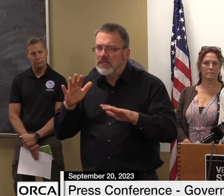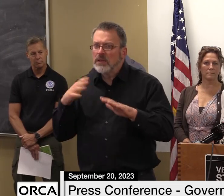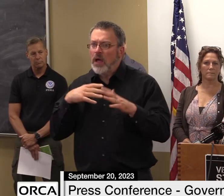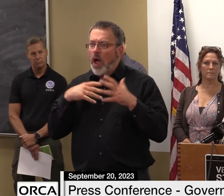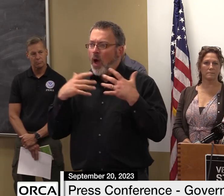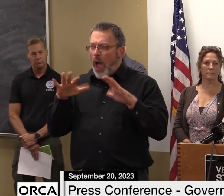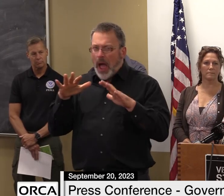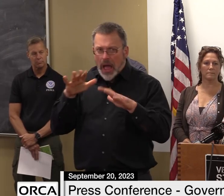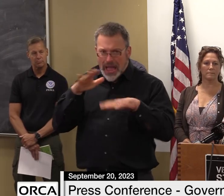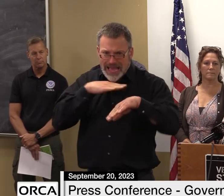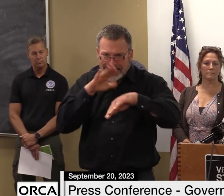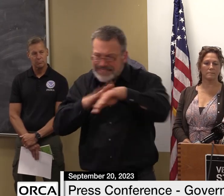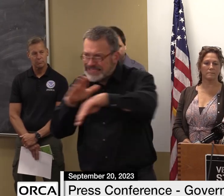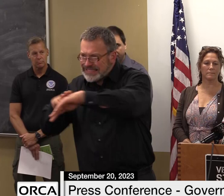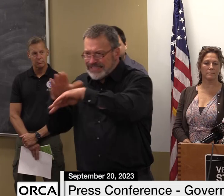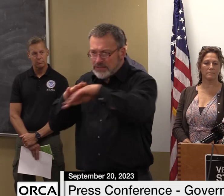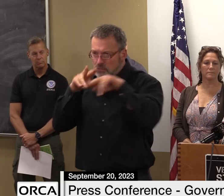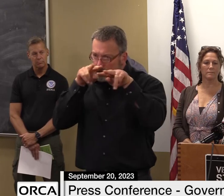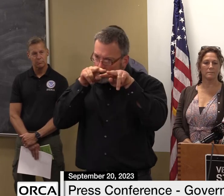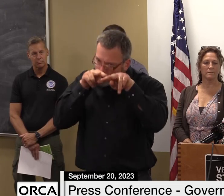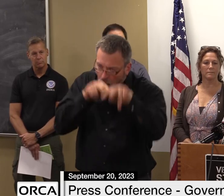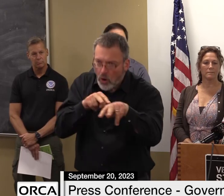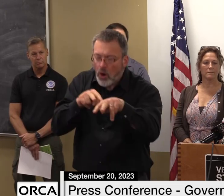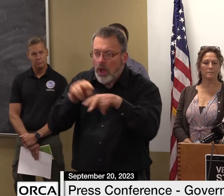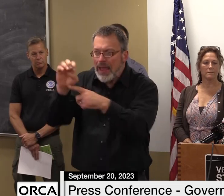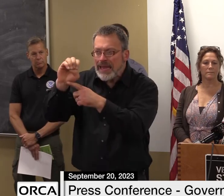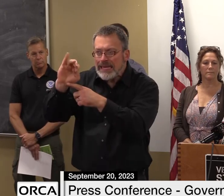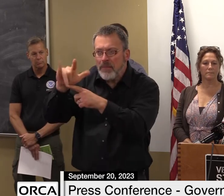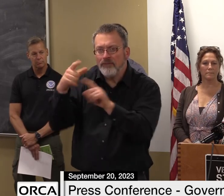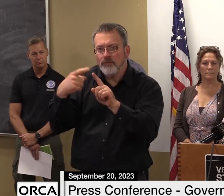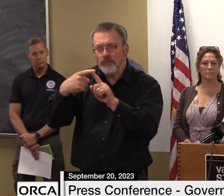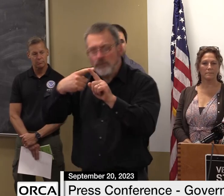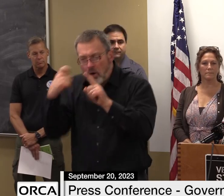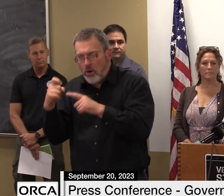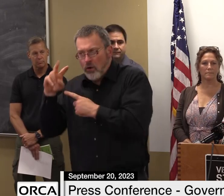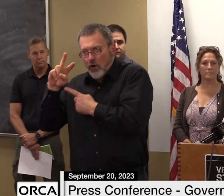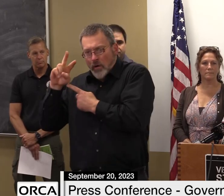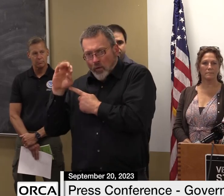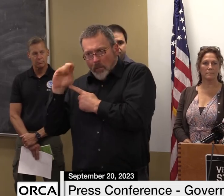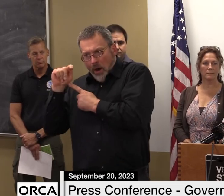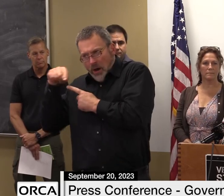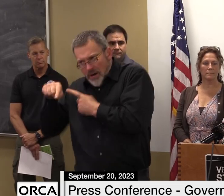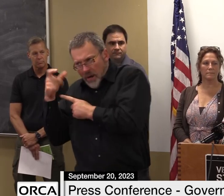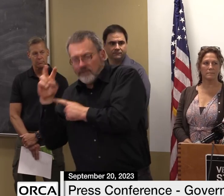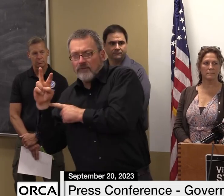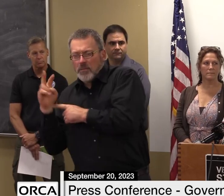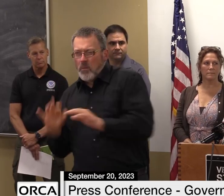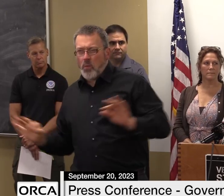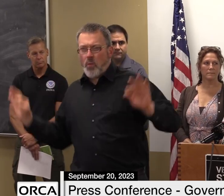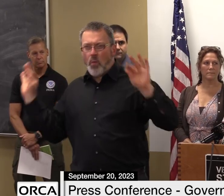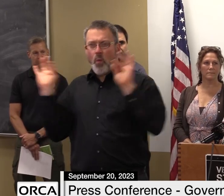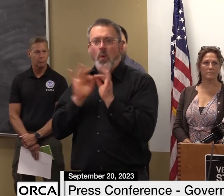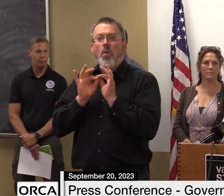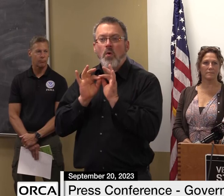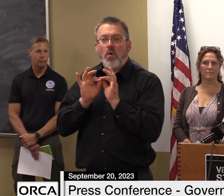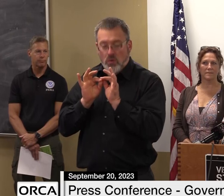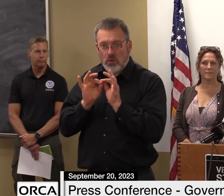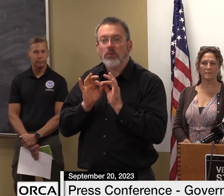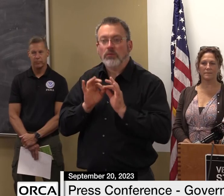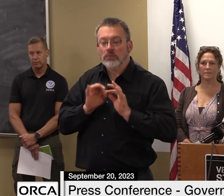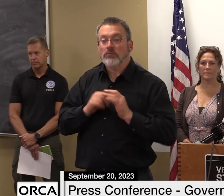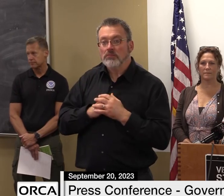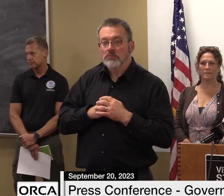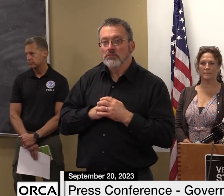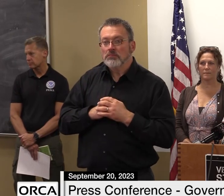announce something like this. We'll have more on this next week, and Chief Recovery Officer Farnham will address some other questions